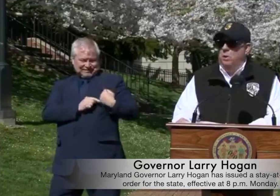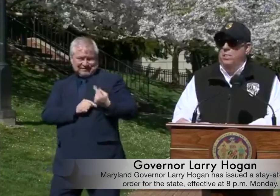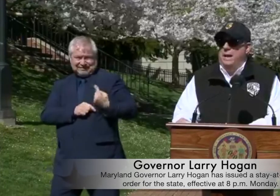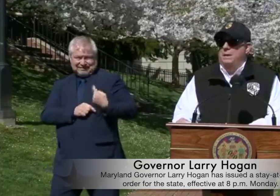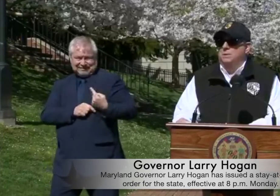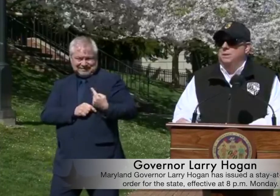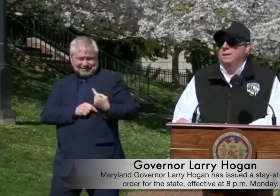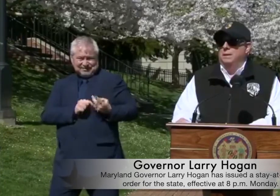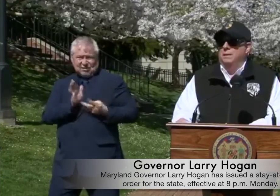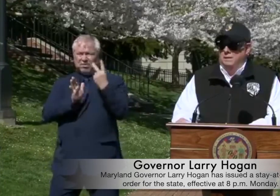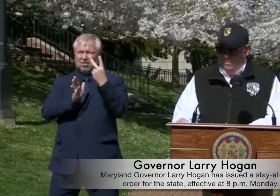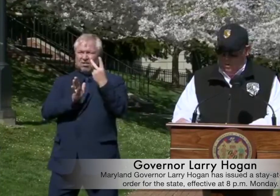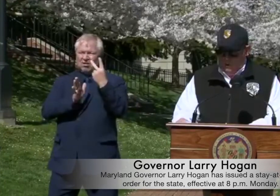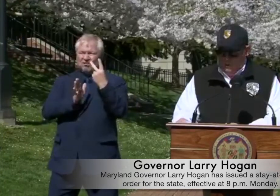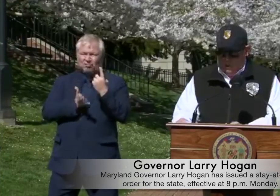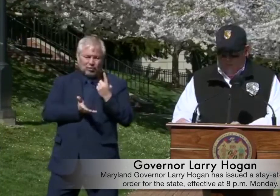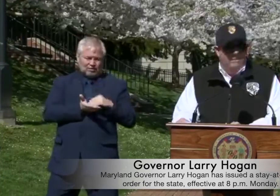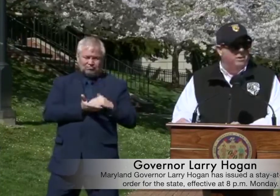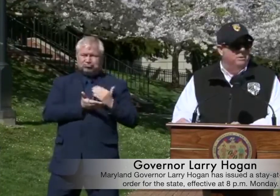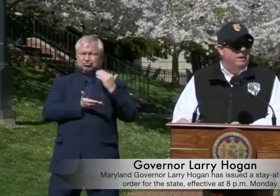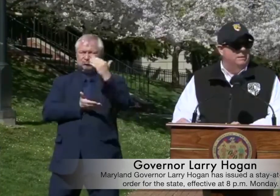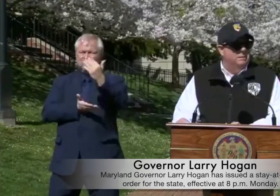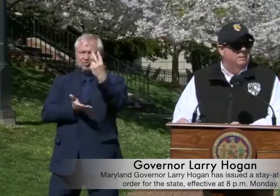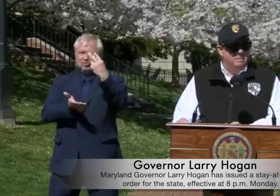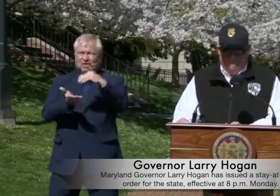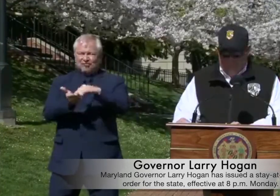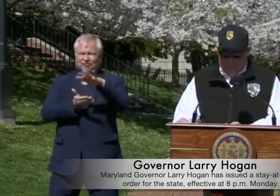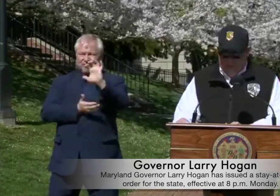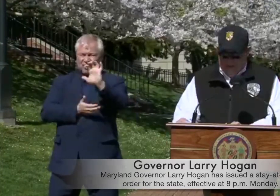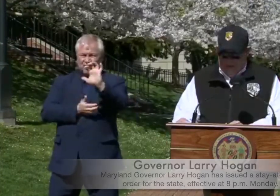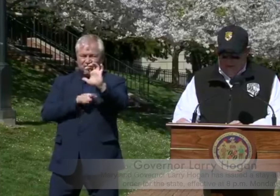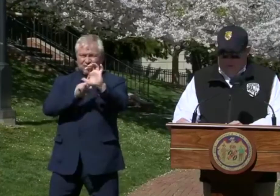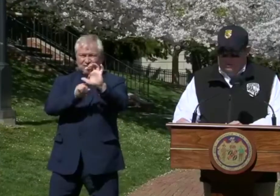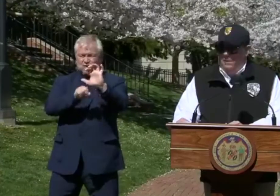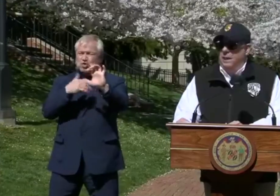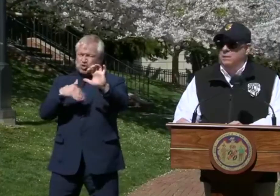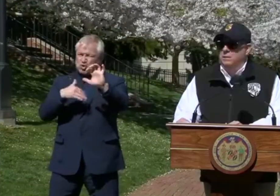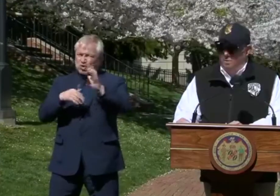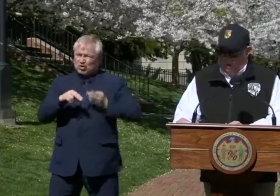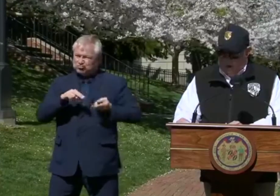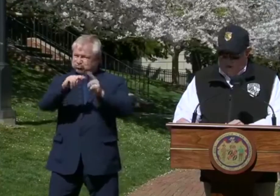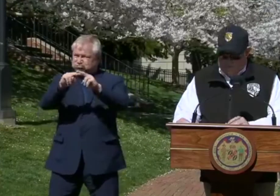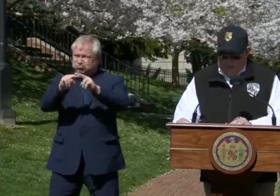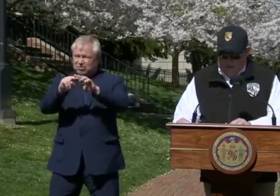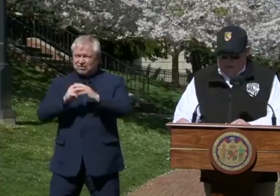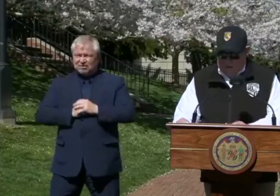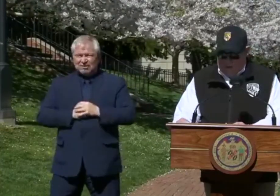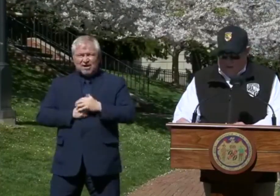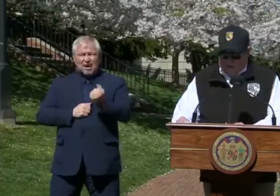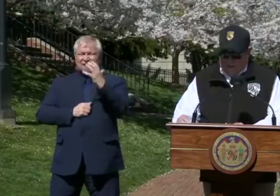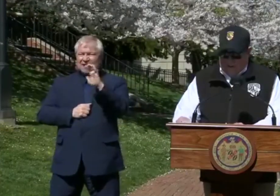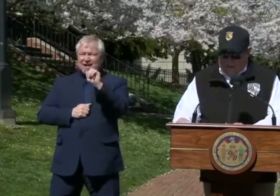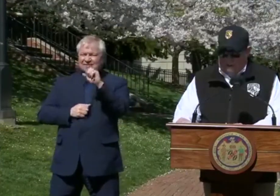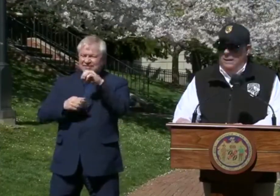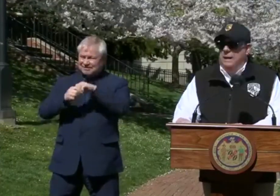from 1,000 to more than 2,500 cases. The number of cases across Maryland,